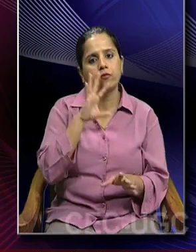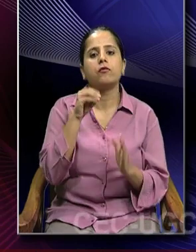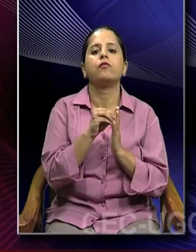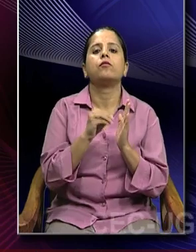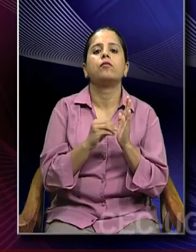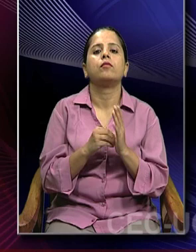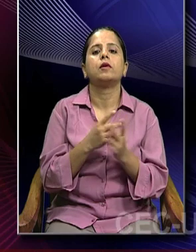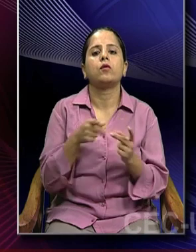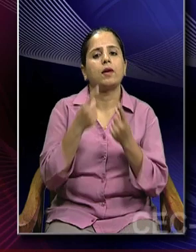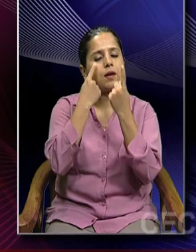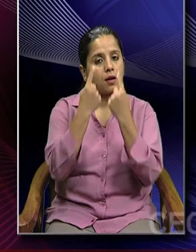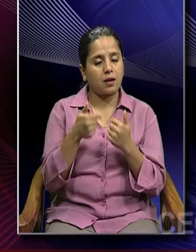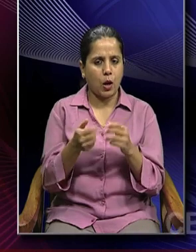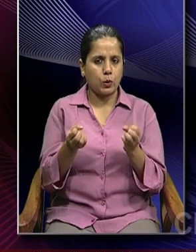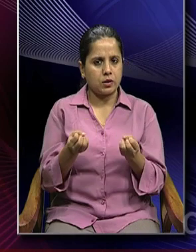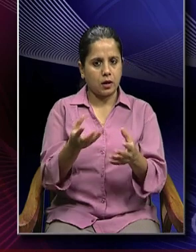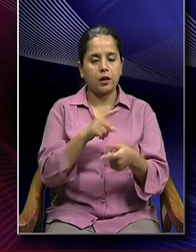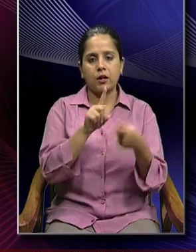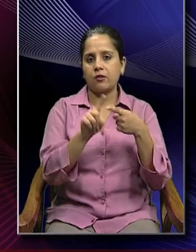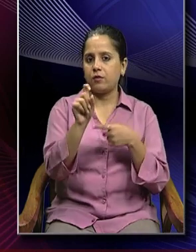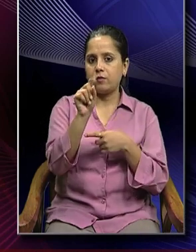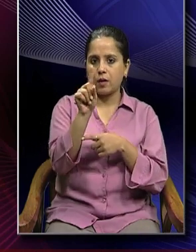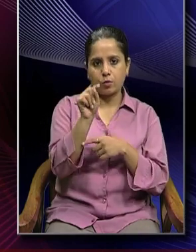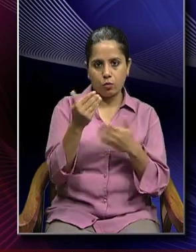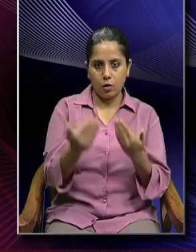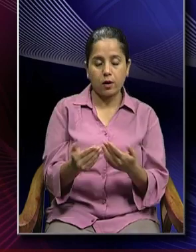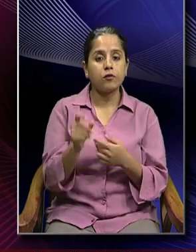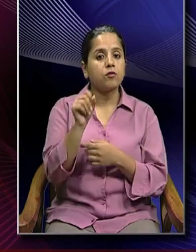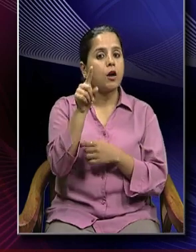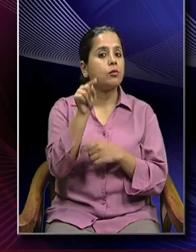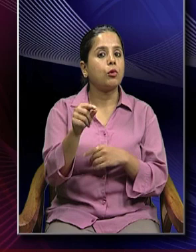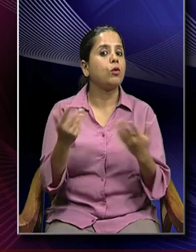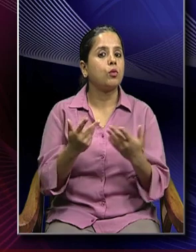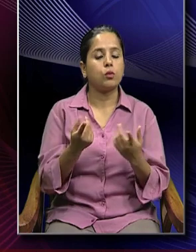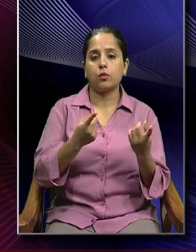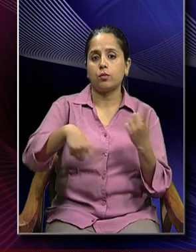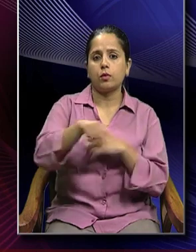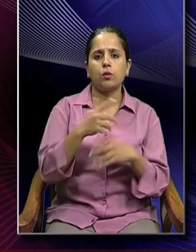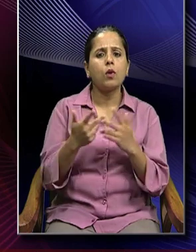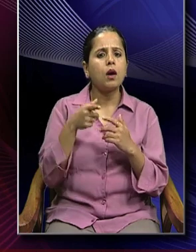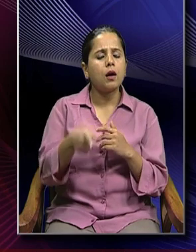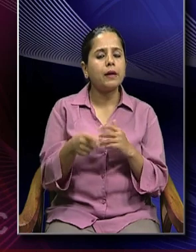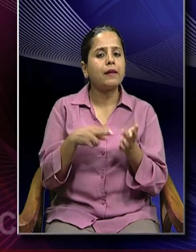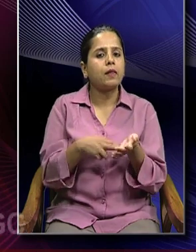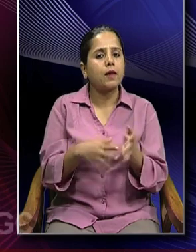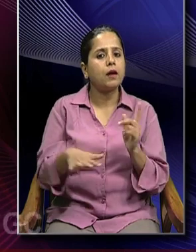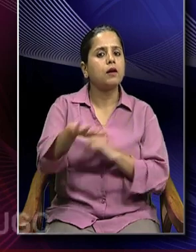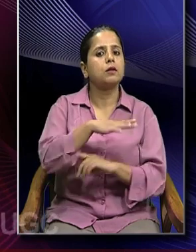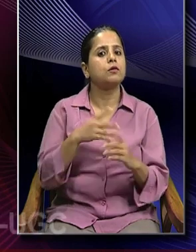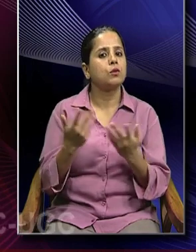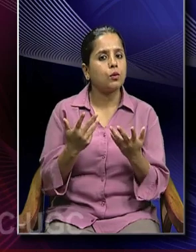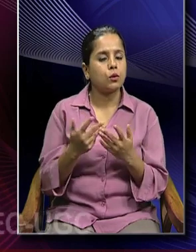analysis. Now, let us start with the first point. The first point is, what is the specific nature of